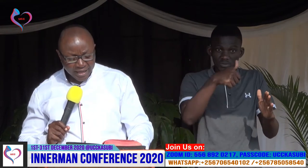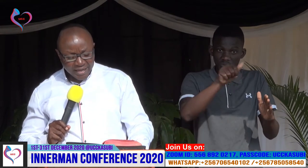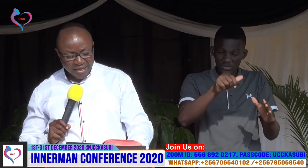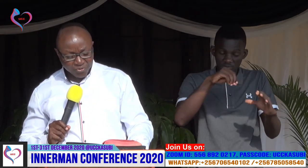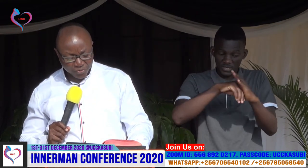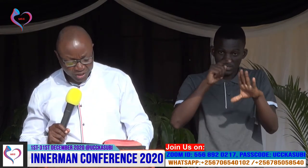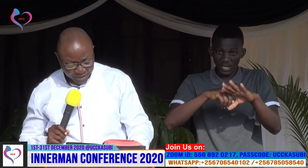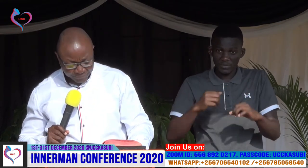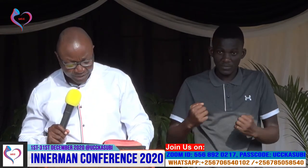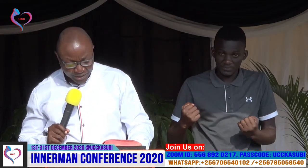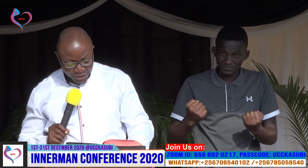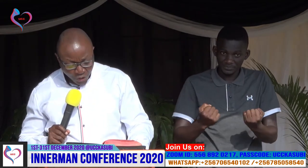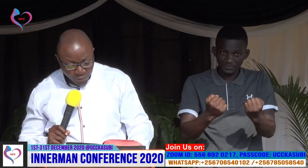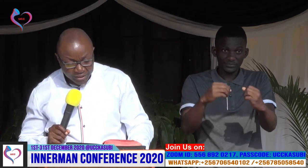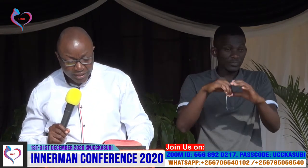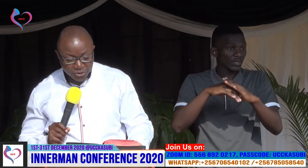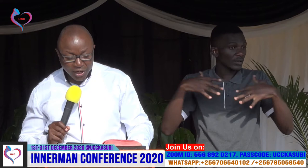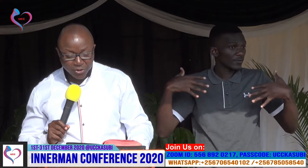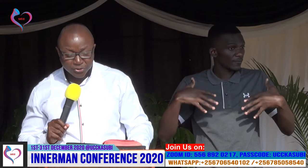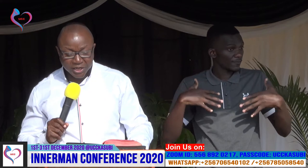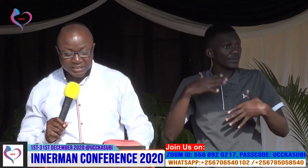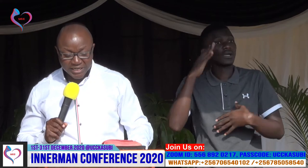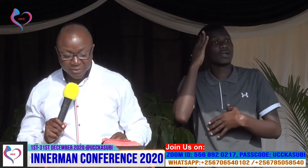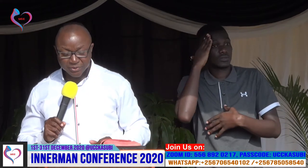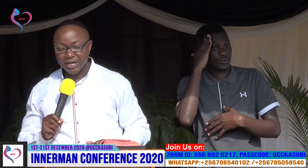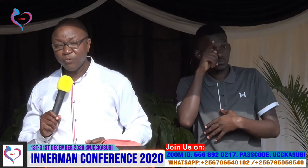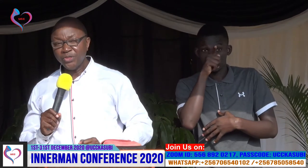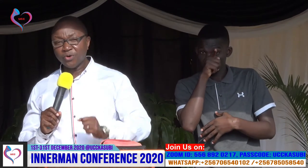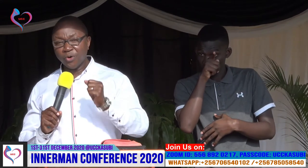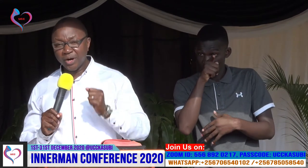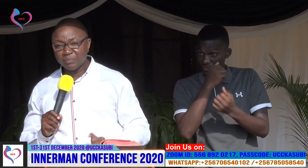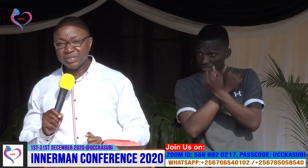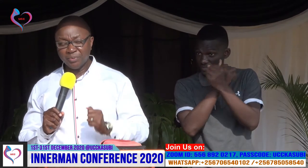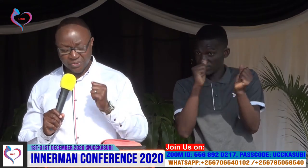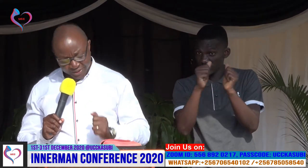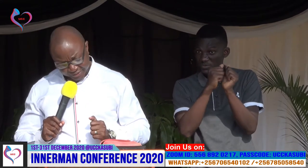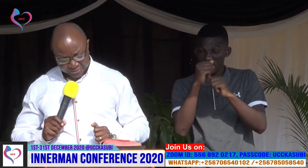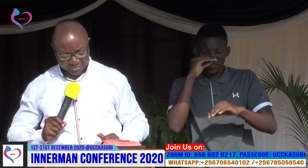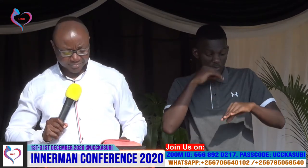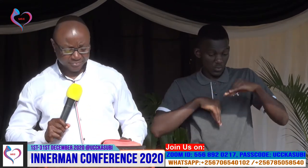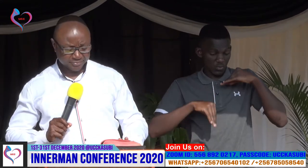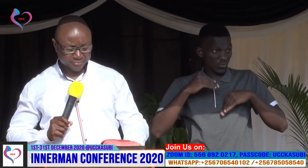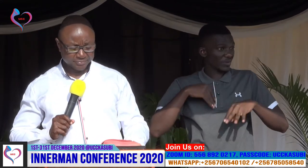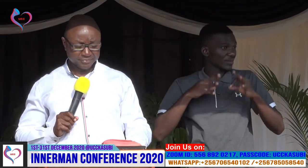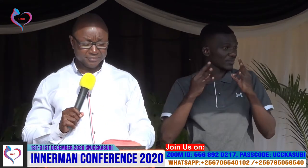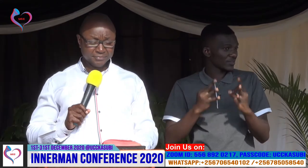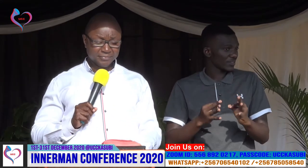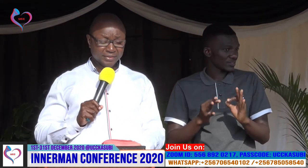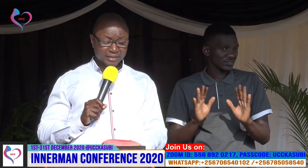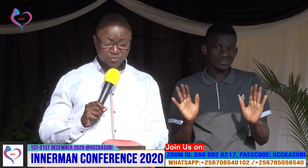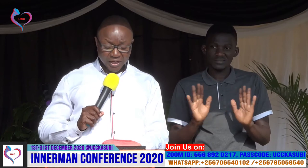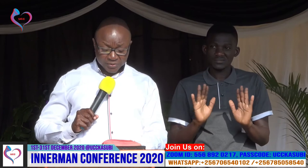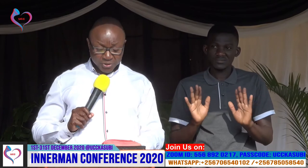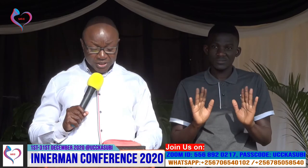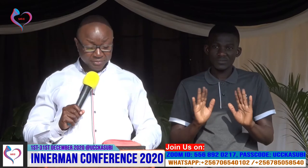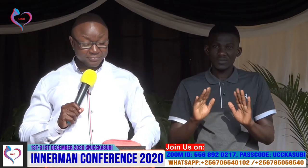sojourning in fear, knowing that you are not redeemed with corruptible things.